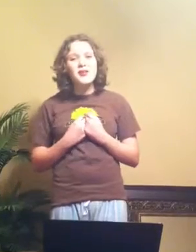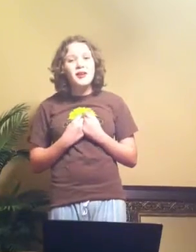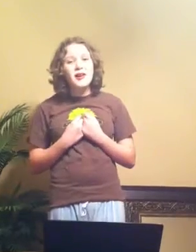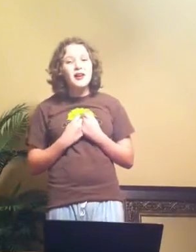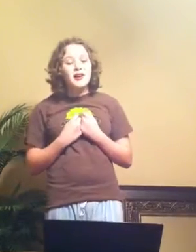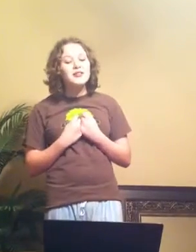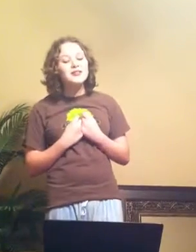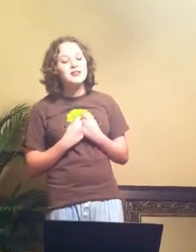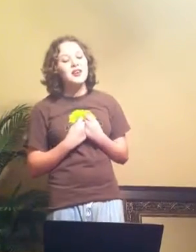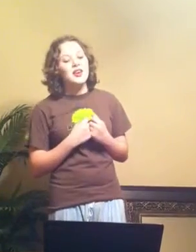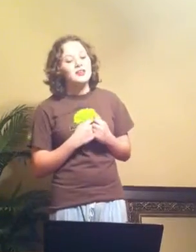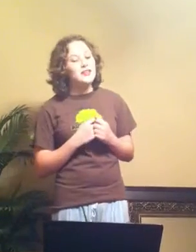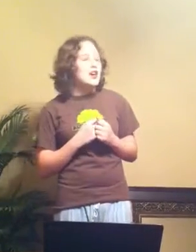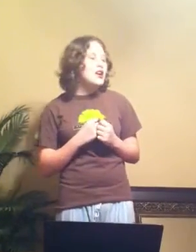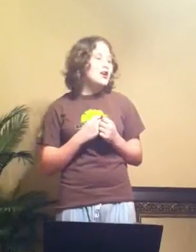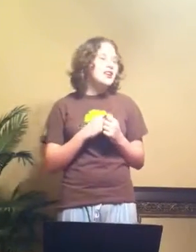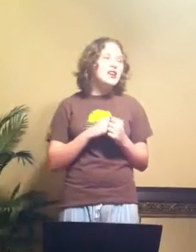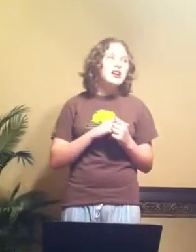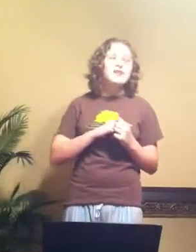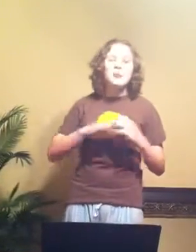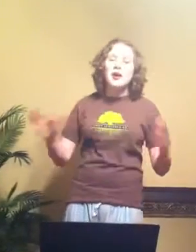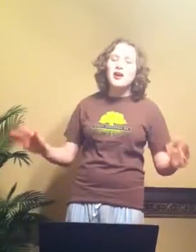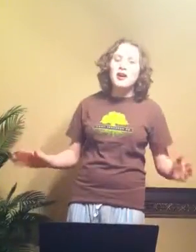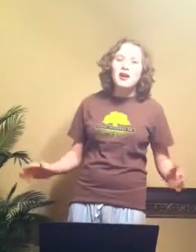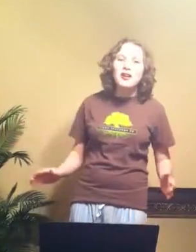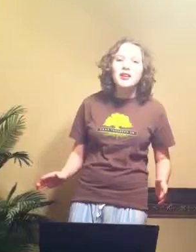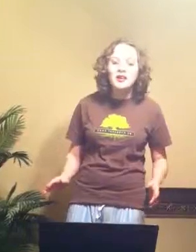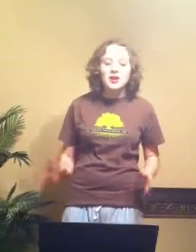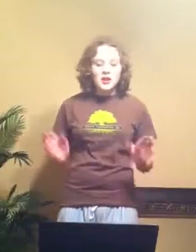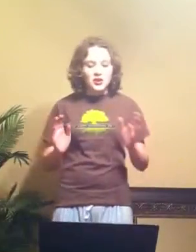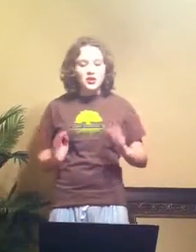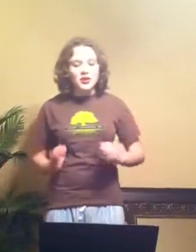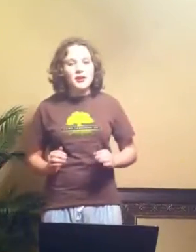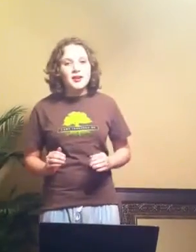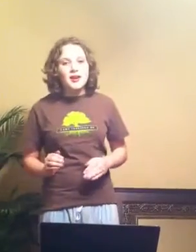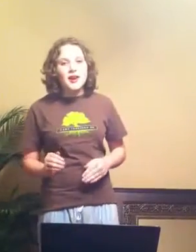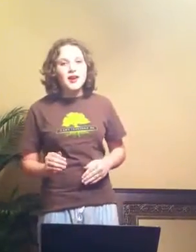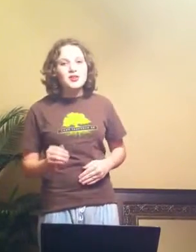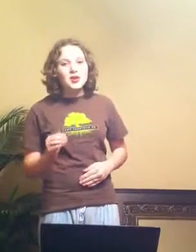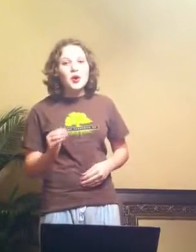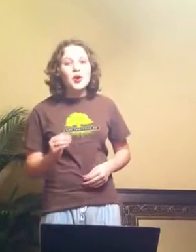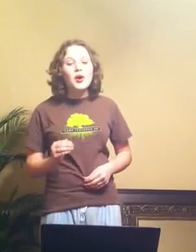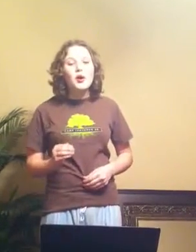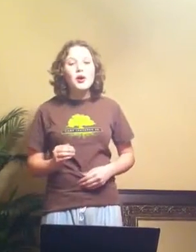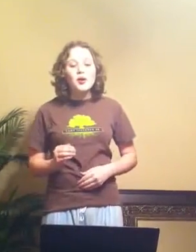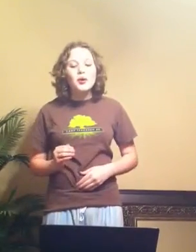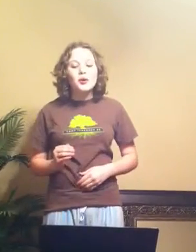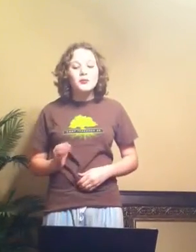of hearts and tearing your love apart. You're gonna catch a cold